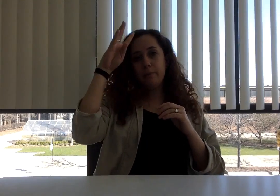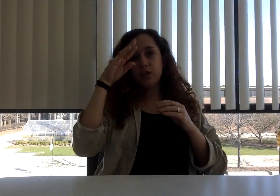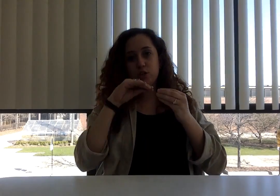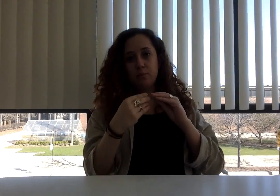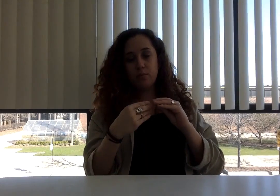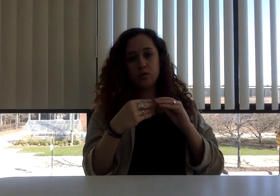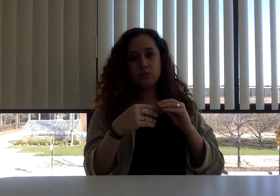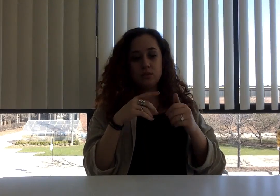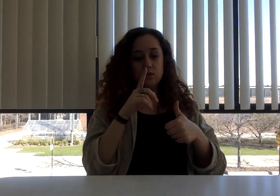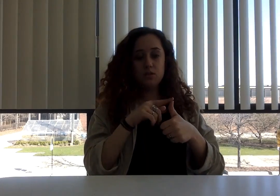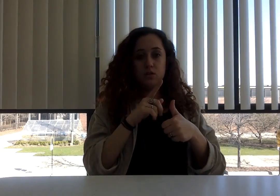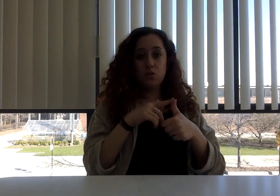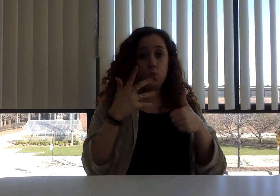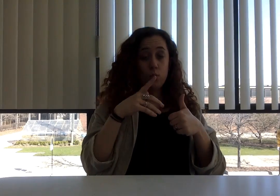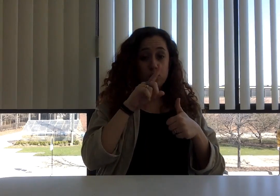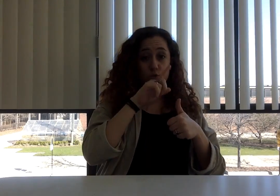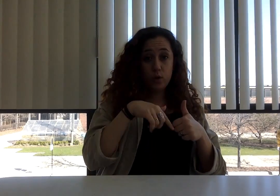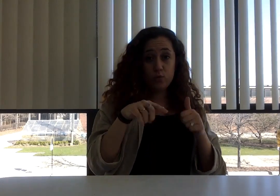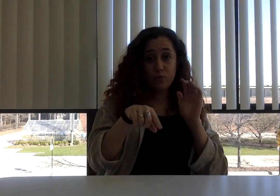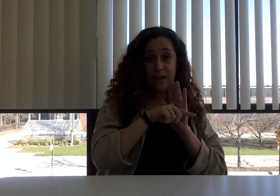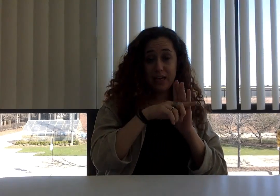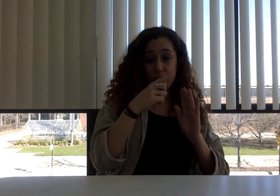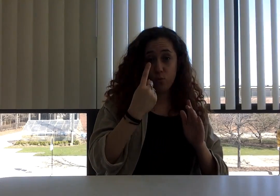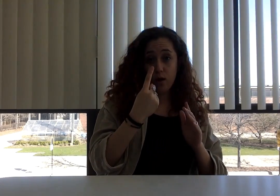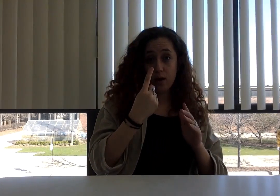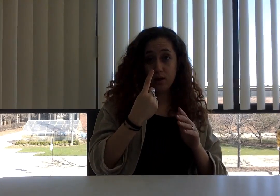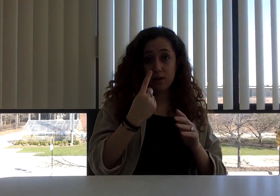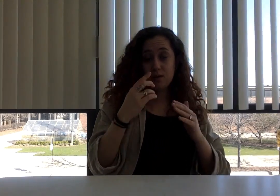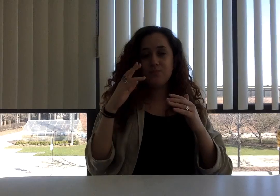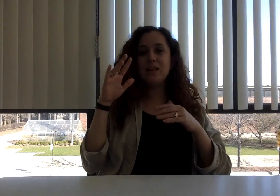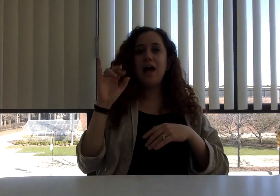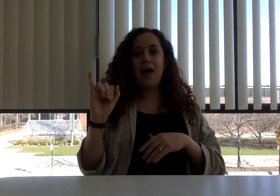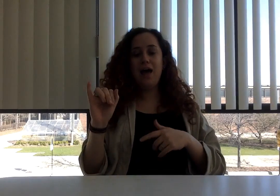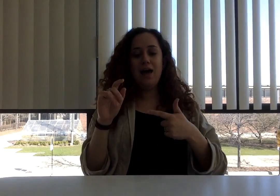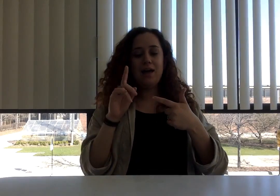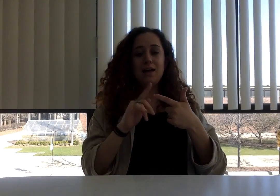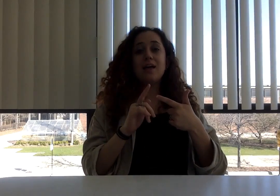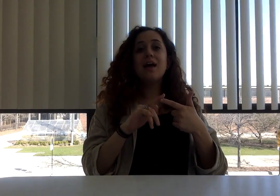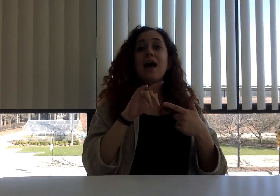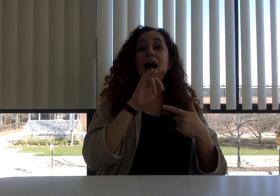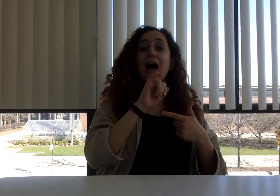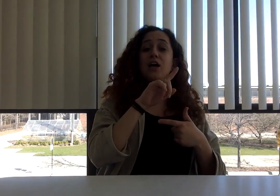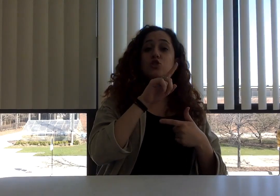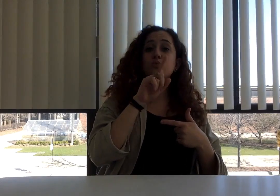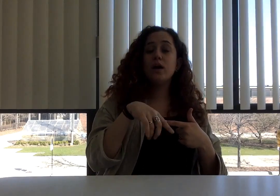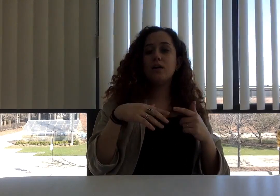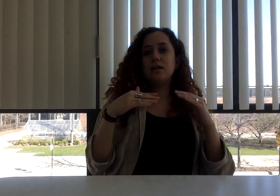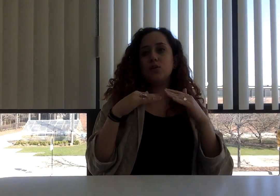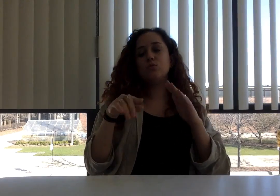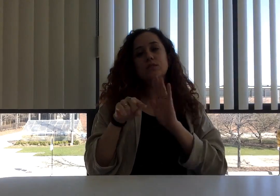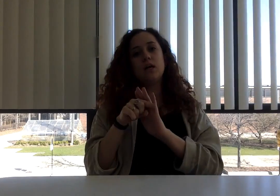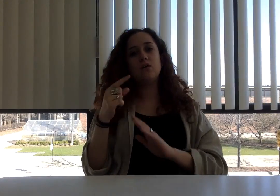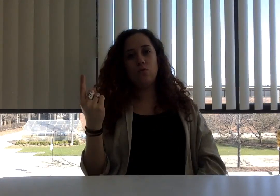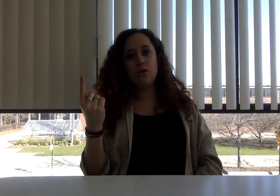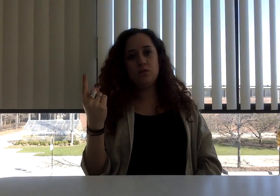1? I, and I squared equals negative 1. We talked in detail